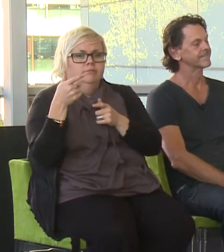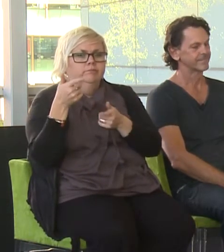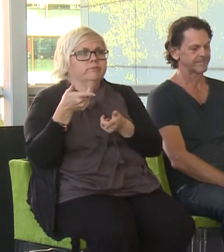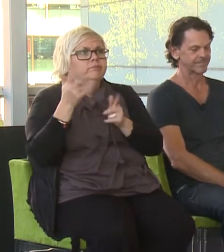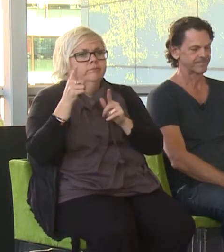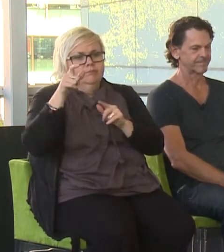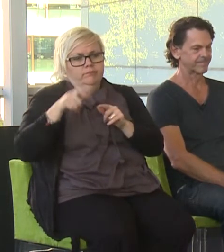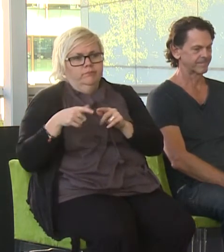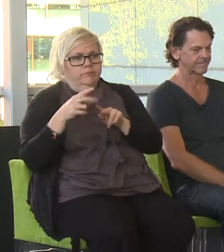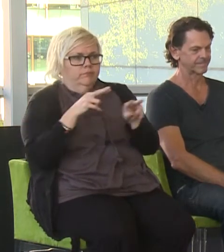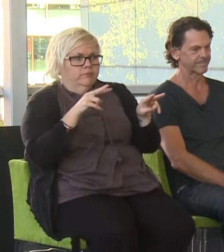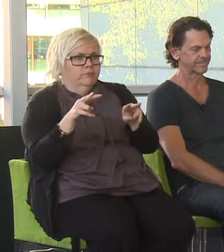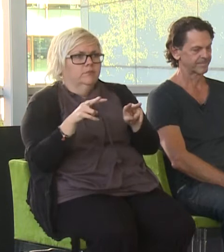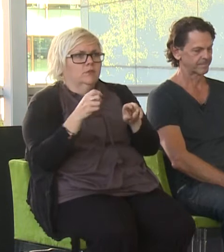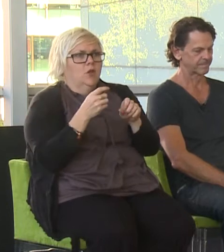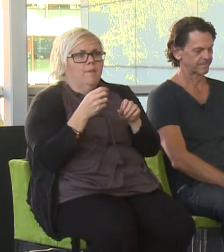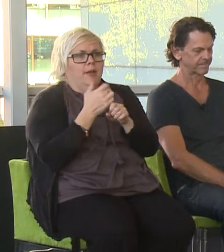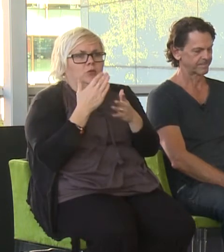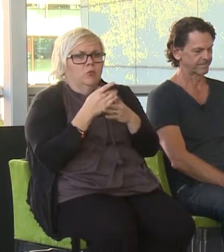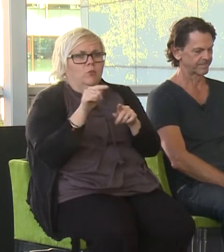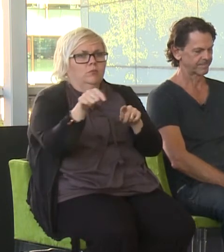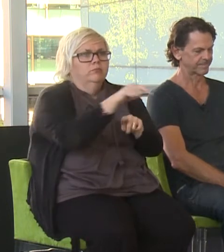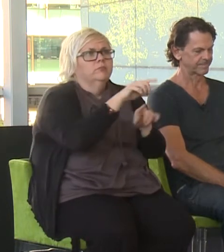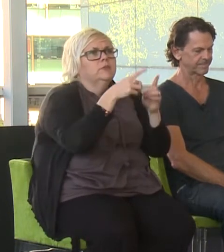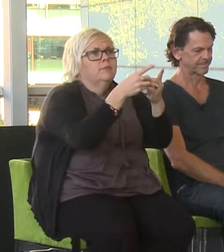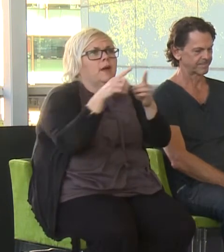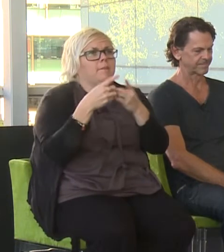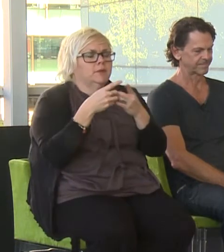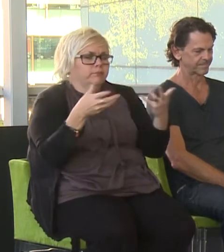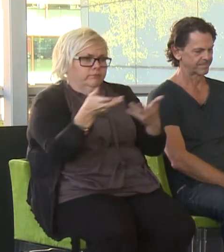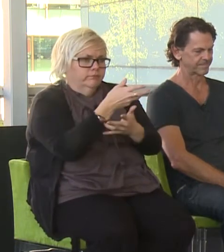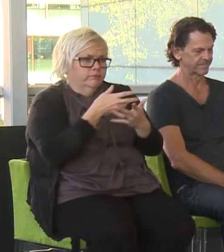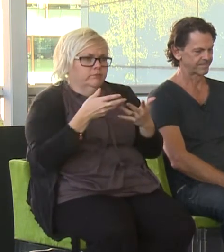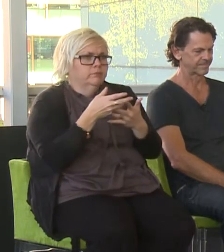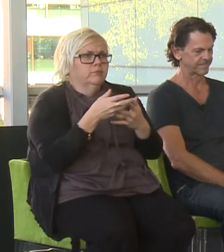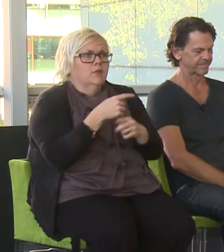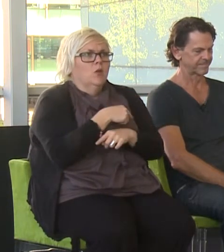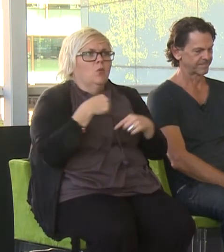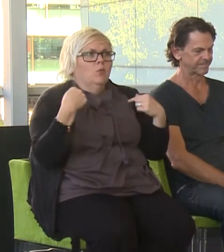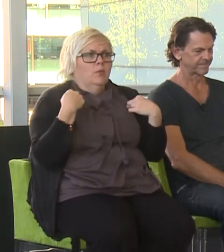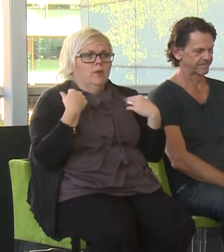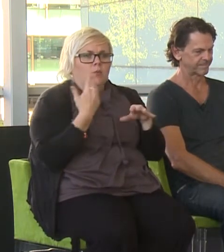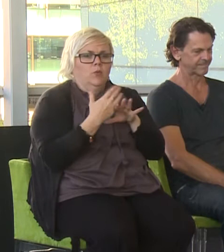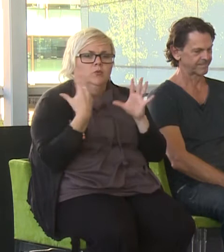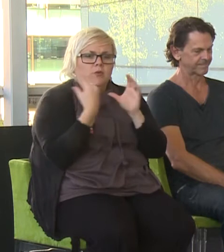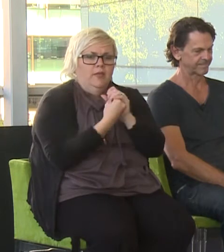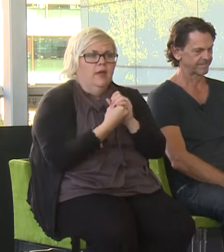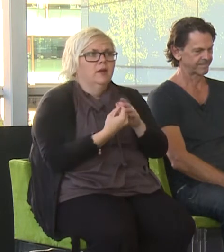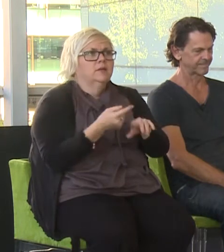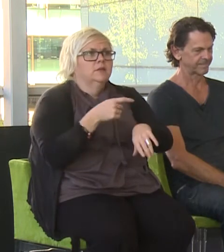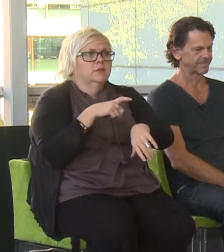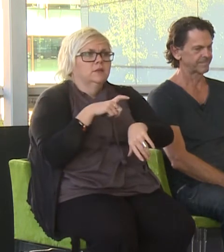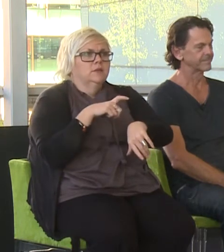through all the different departments that make up a film crew. We are in the trenches together, and time,